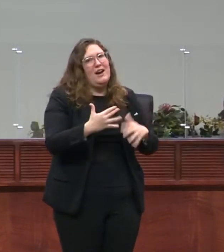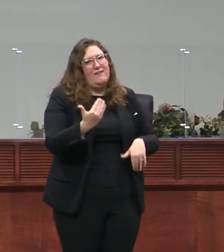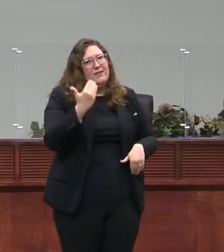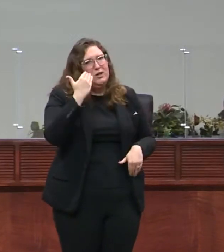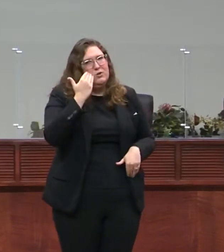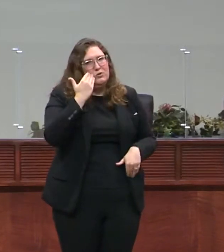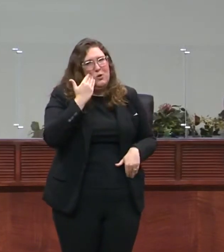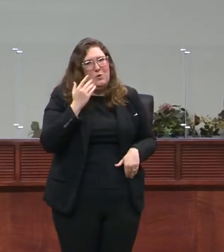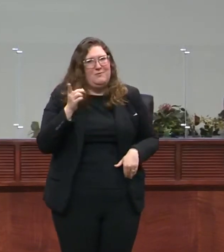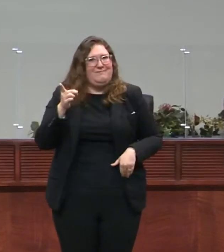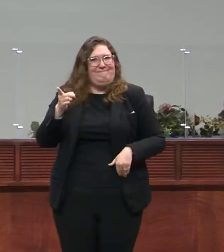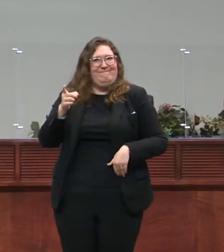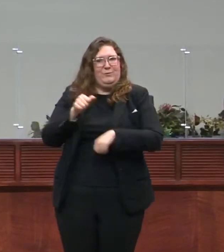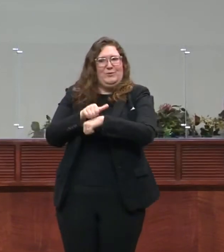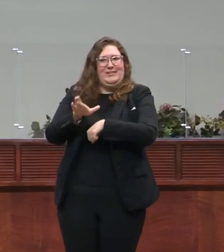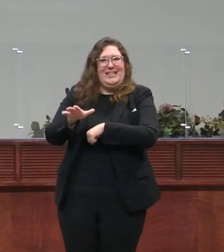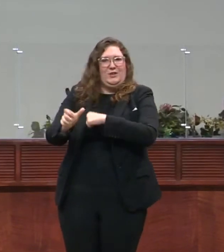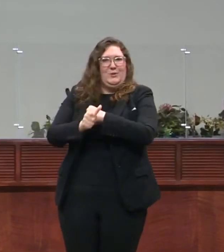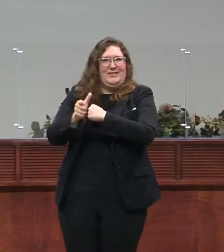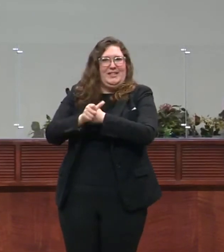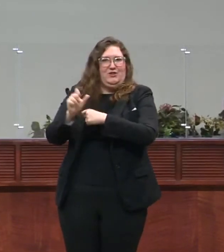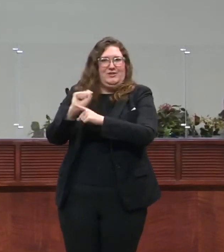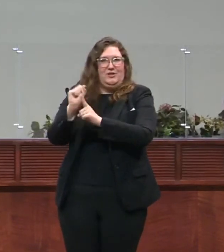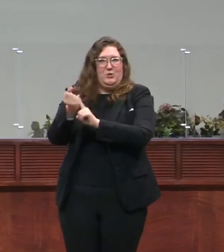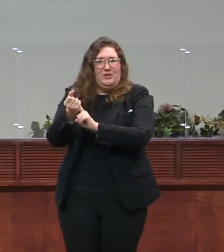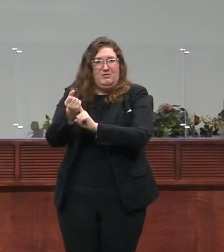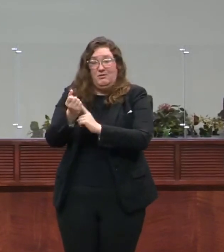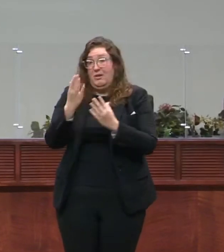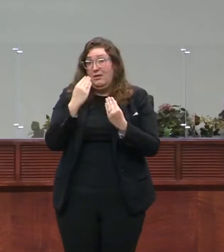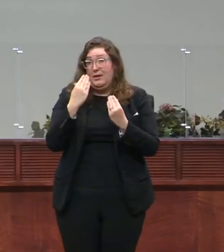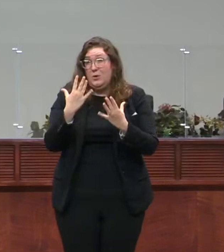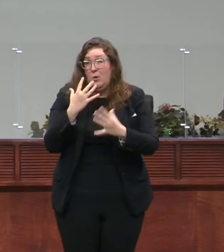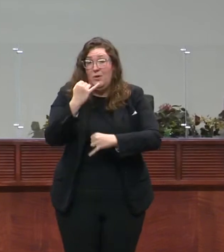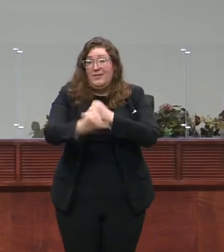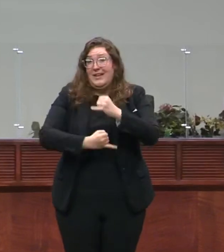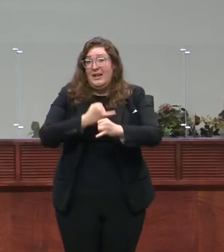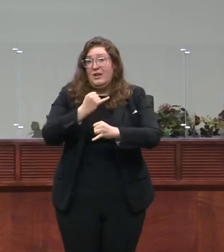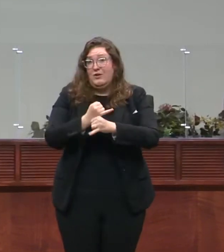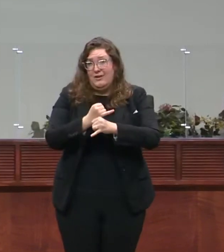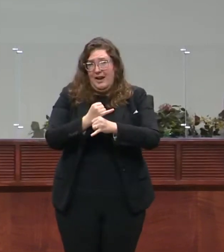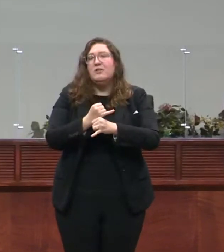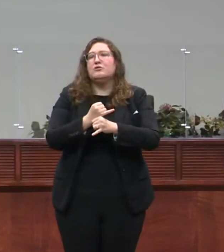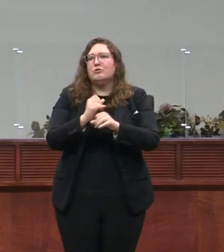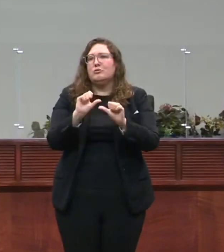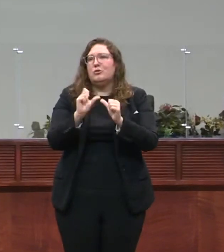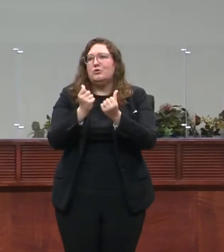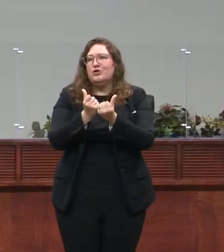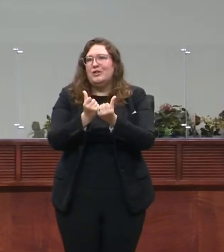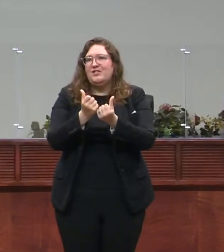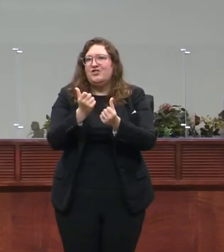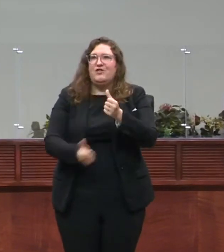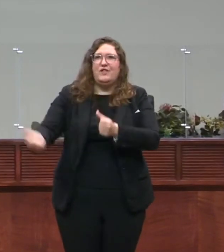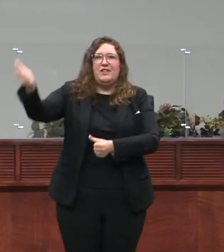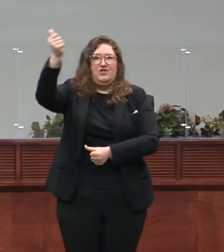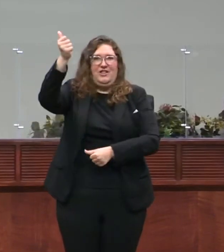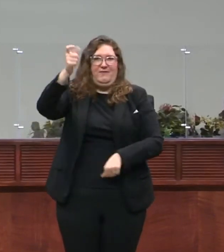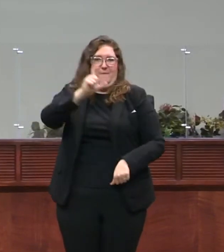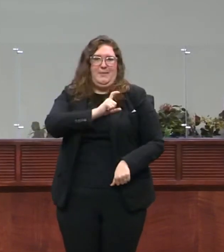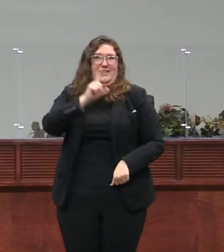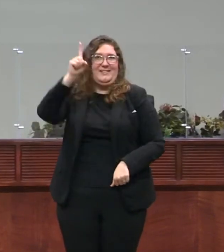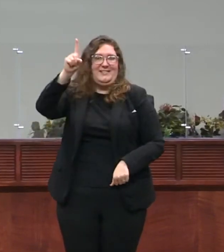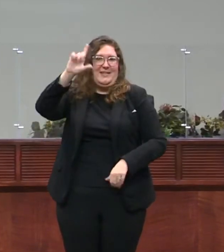harm's way. I would tell you that the International Association of Chiefs of Police has taken a position